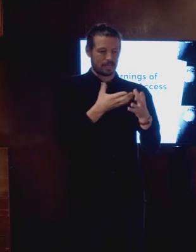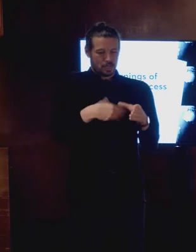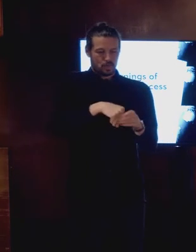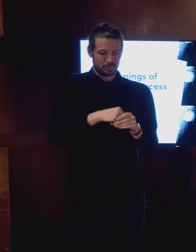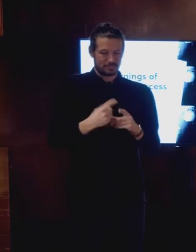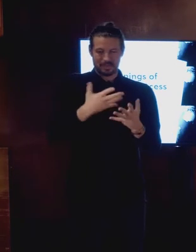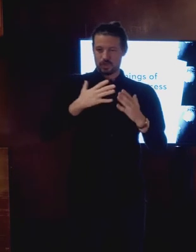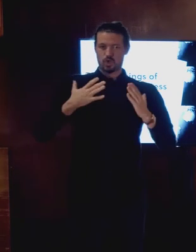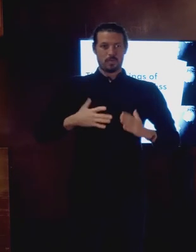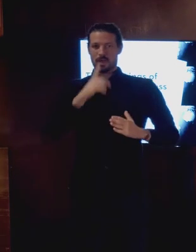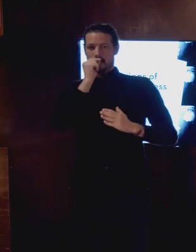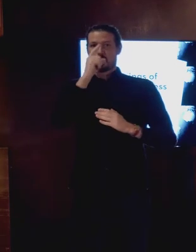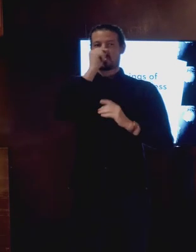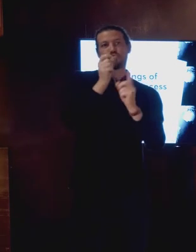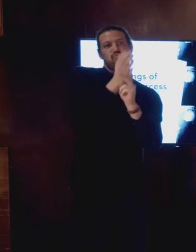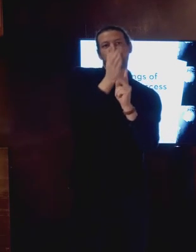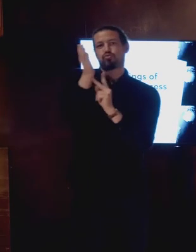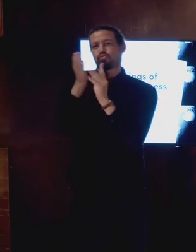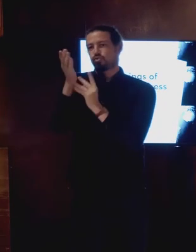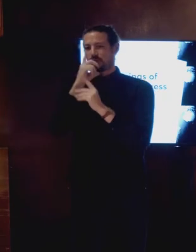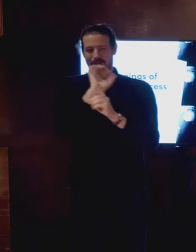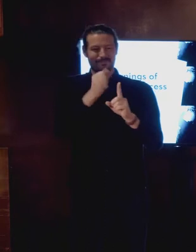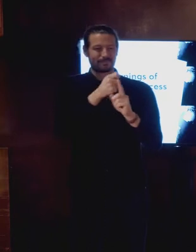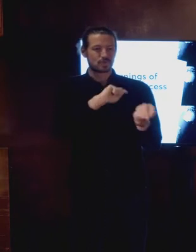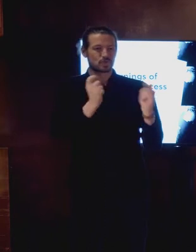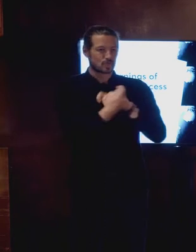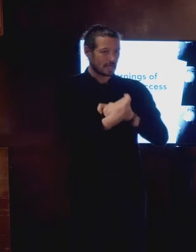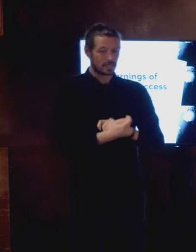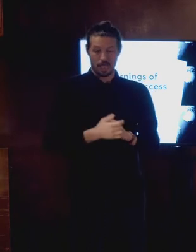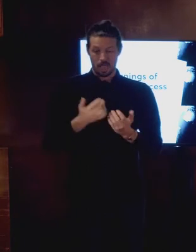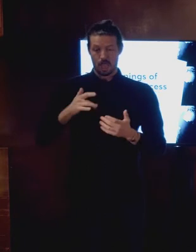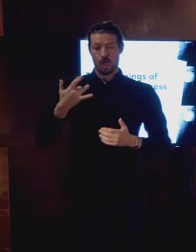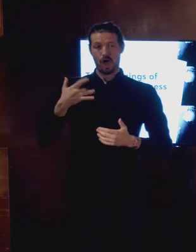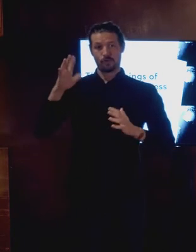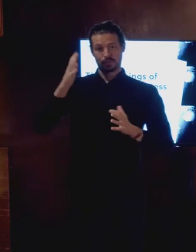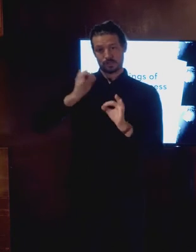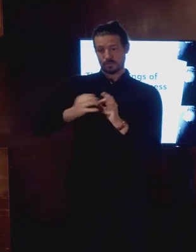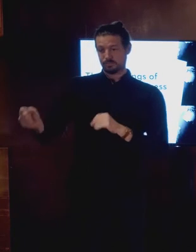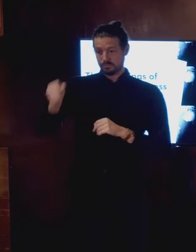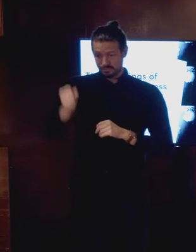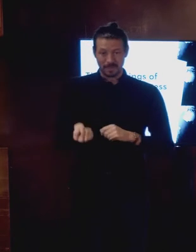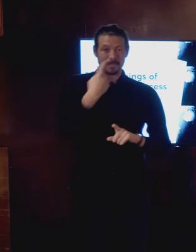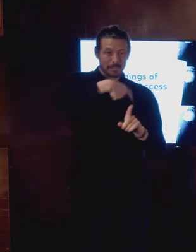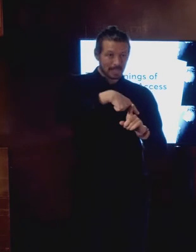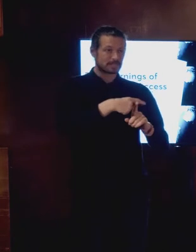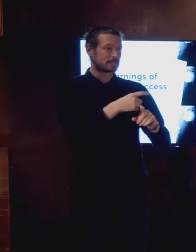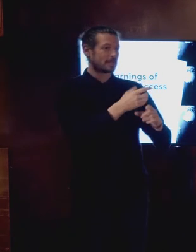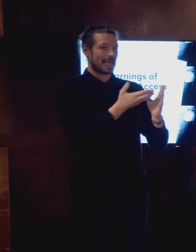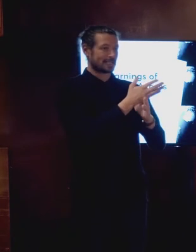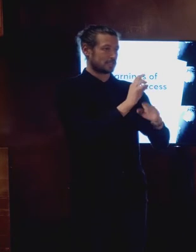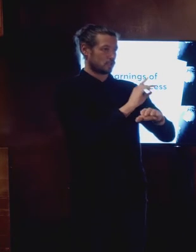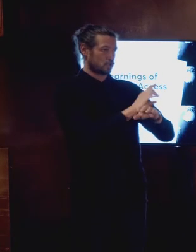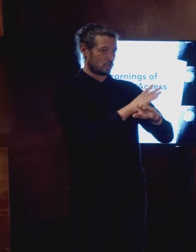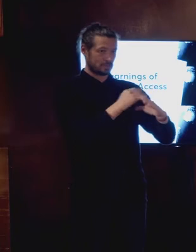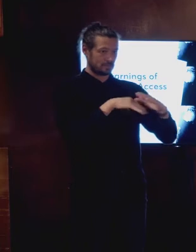of humanity and its great capacity for change. The presence of live Auslan interpreter on stage as well as an access consultant in the